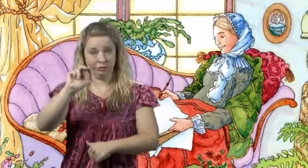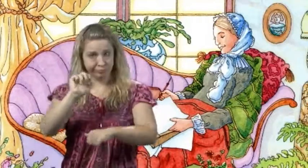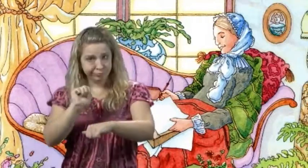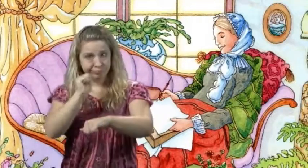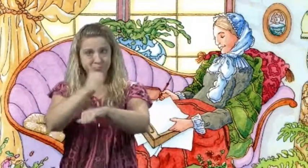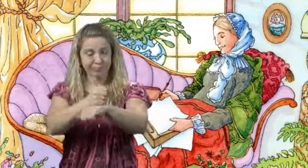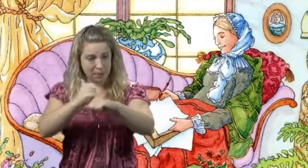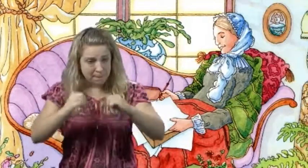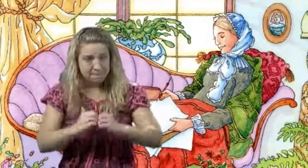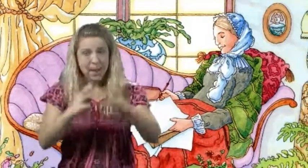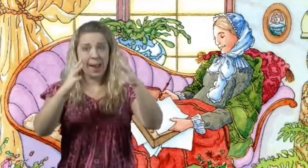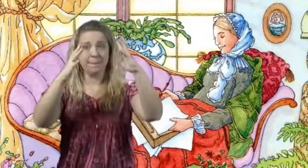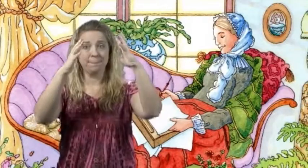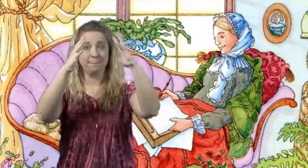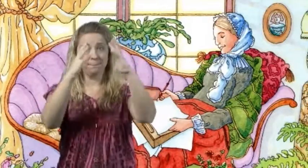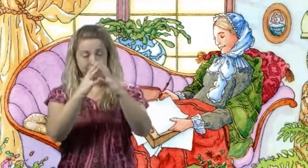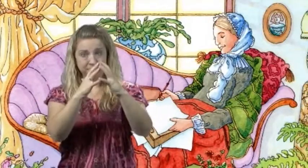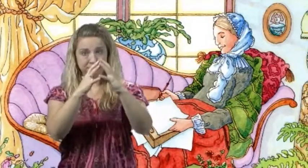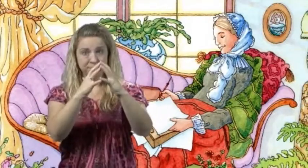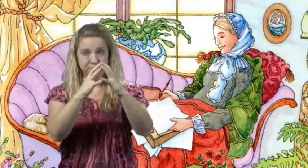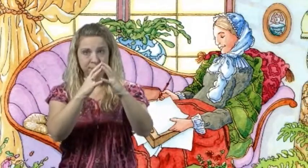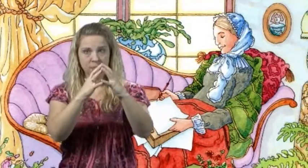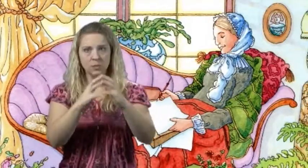A royal commission was appointed.